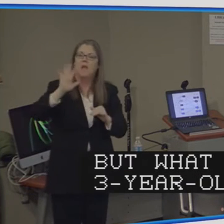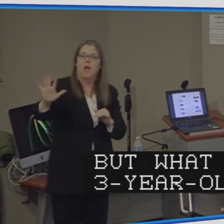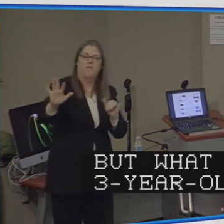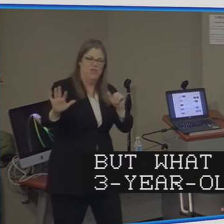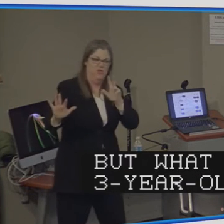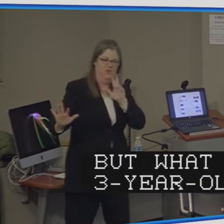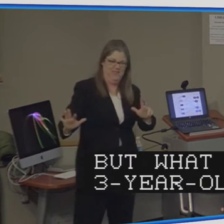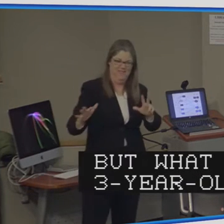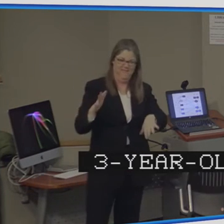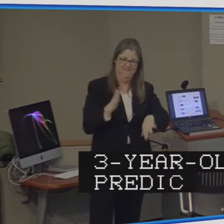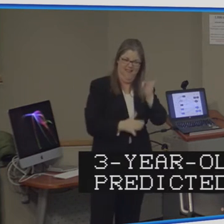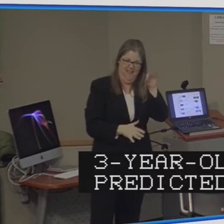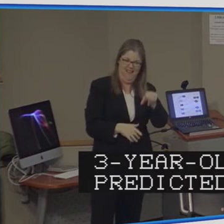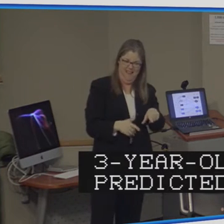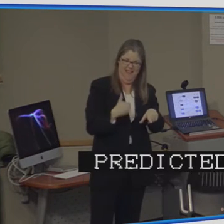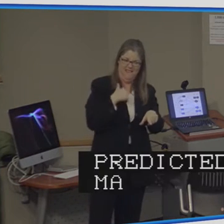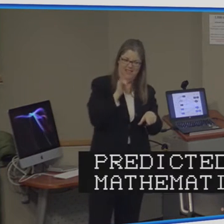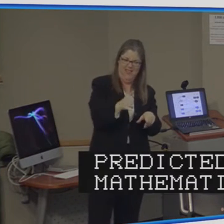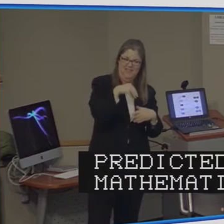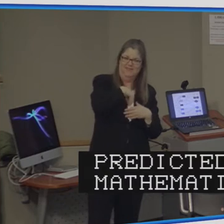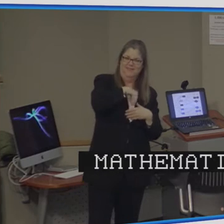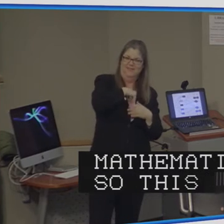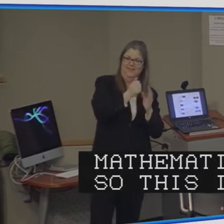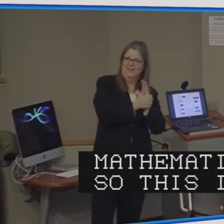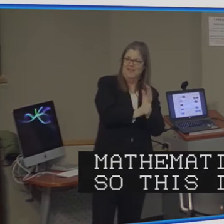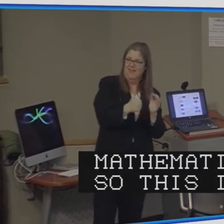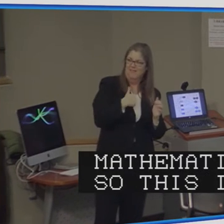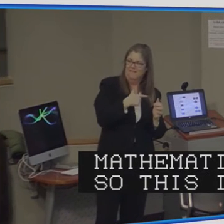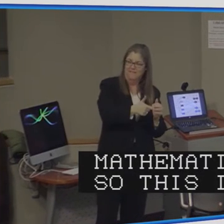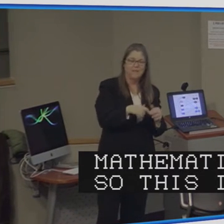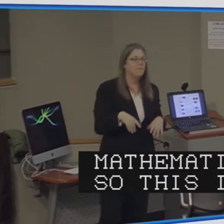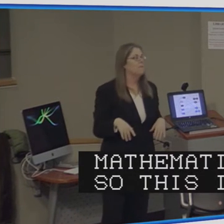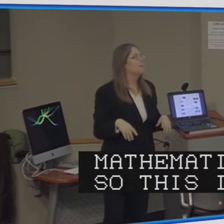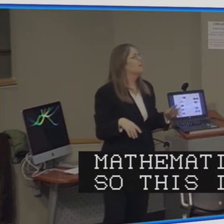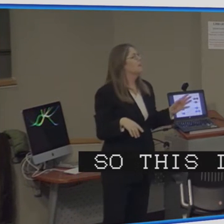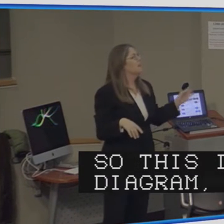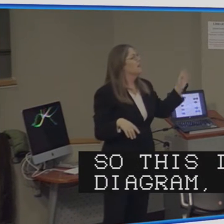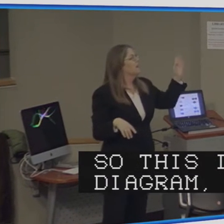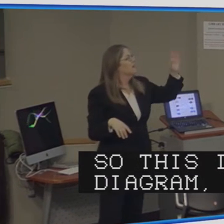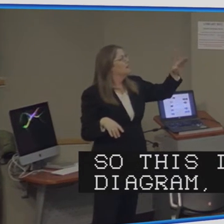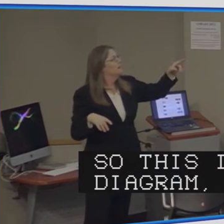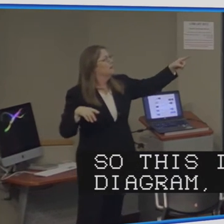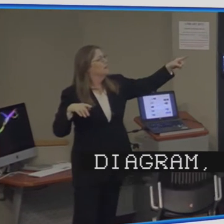a complicated diagram, but I'll just walk you through it. We have spatial